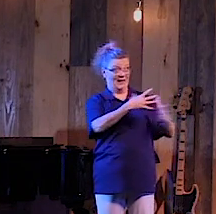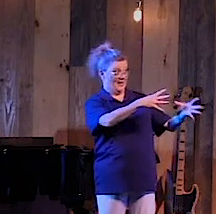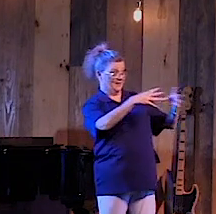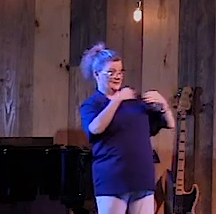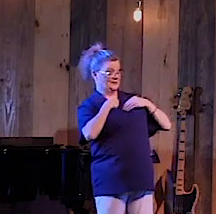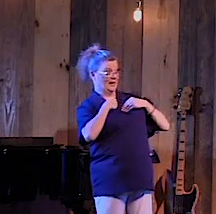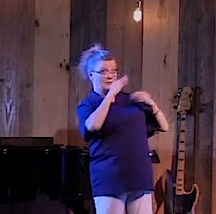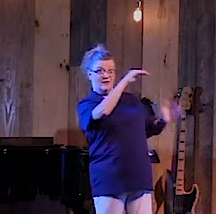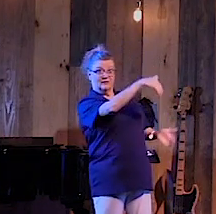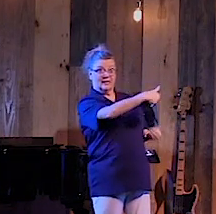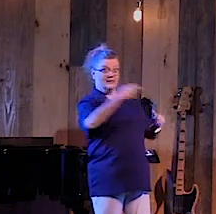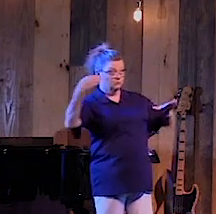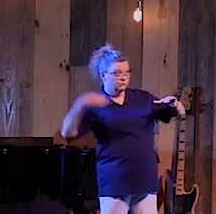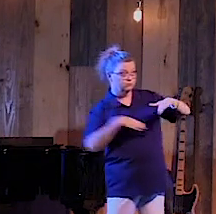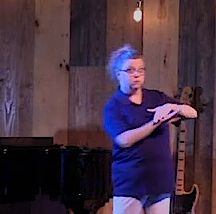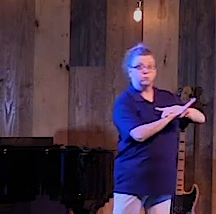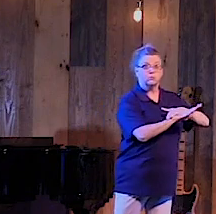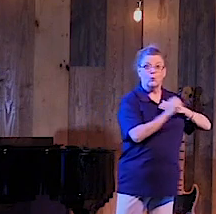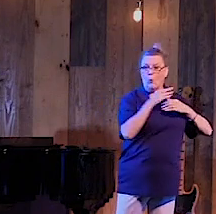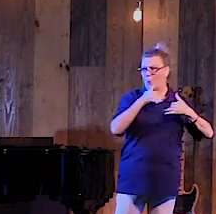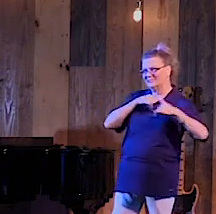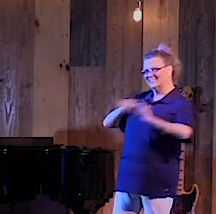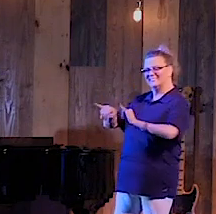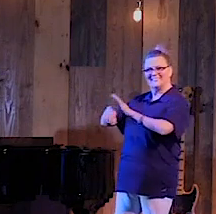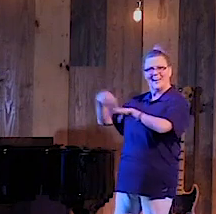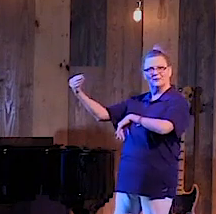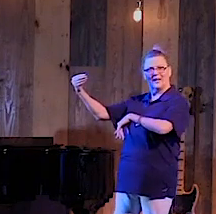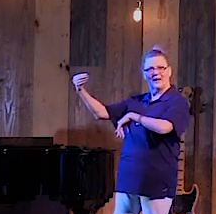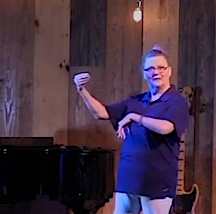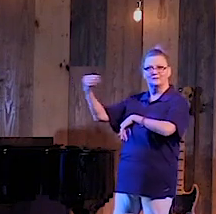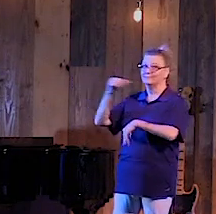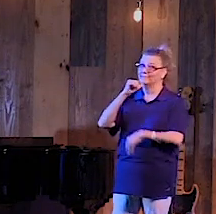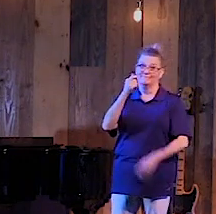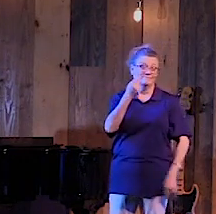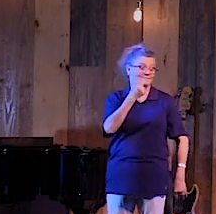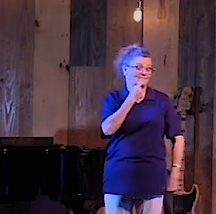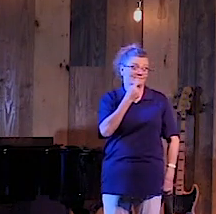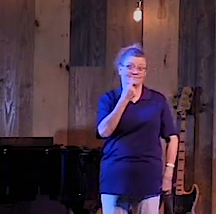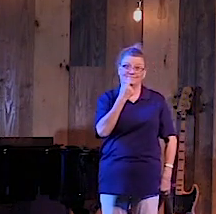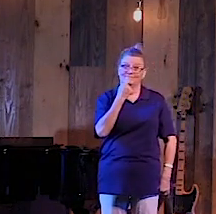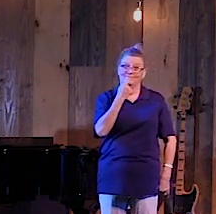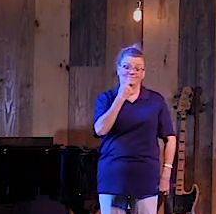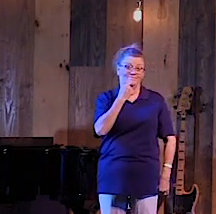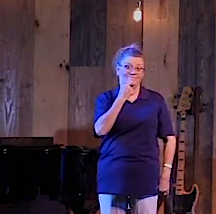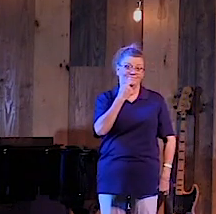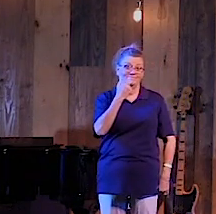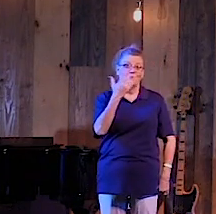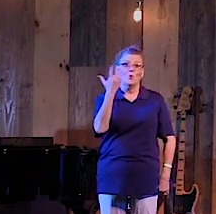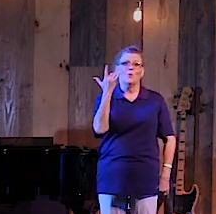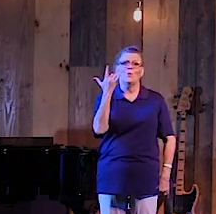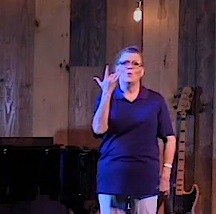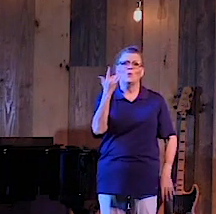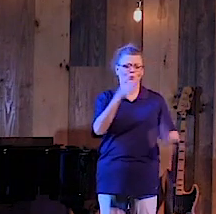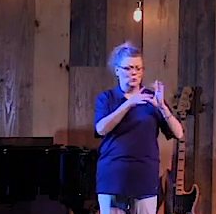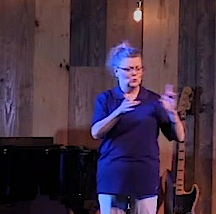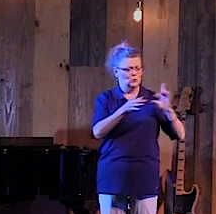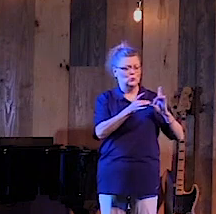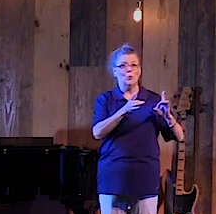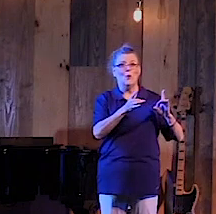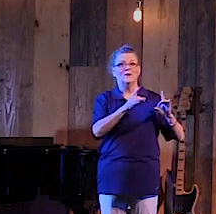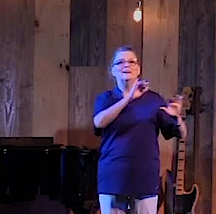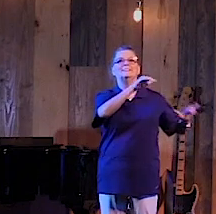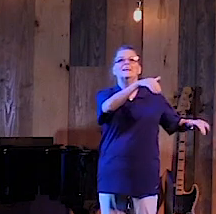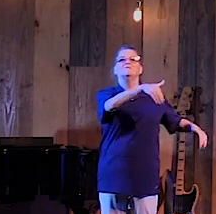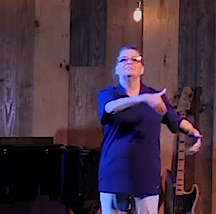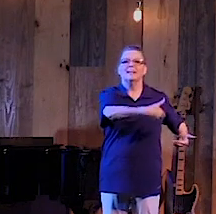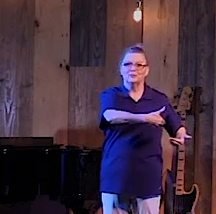and come back in, or does he stay outside? You see, it doesn't say, because this story itself is an invitation.